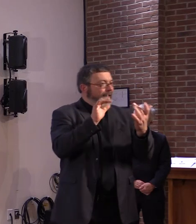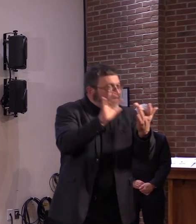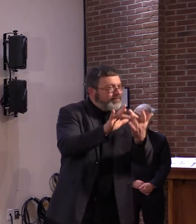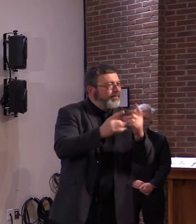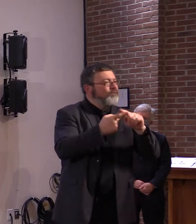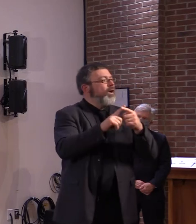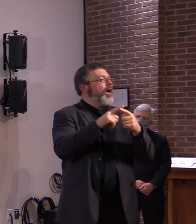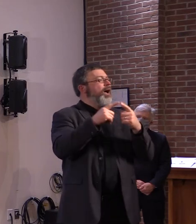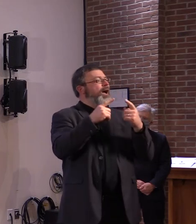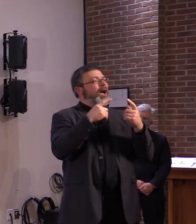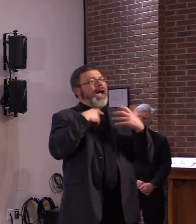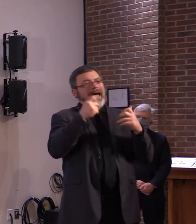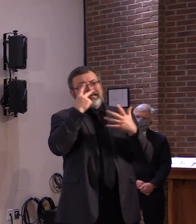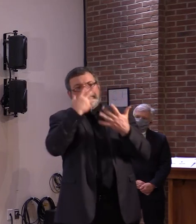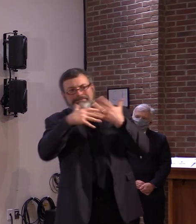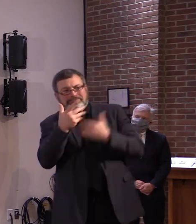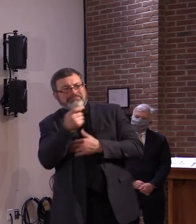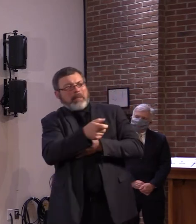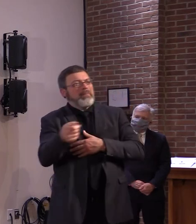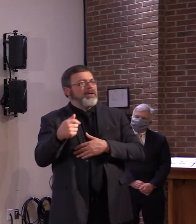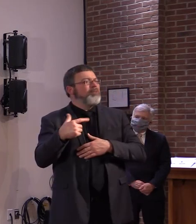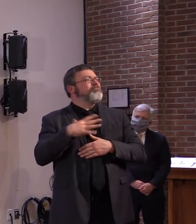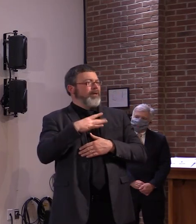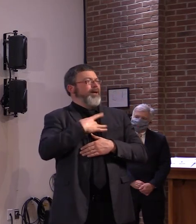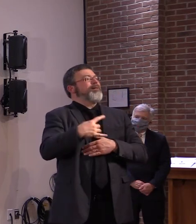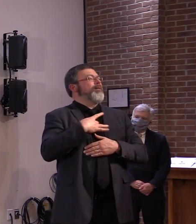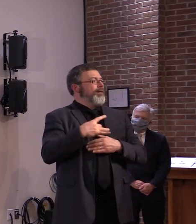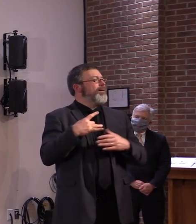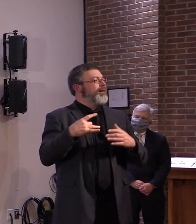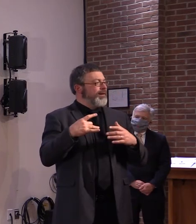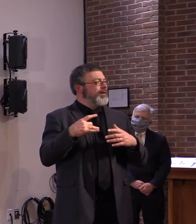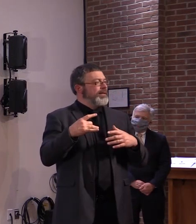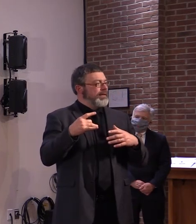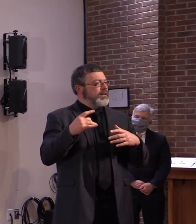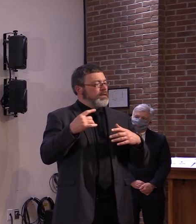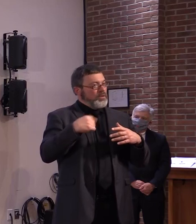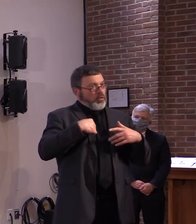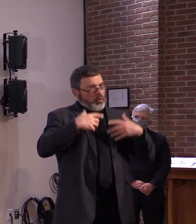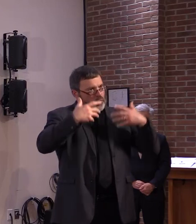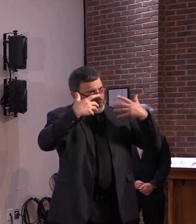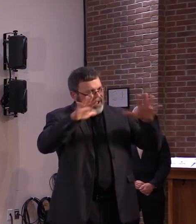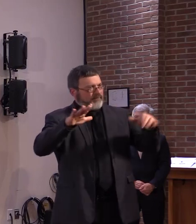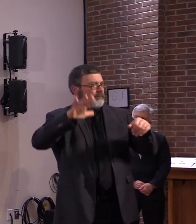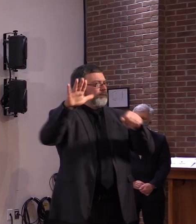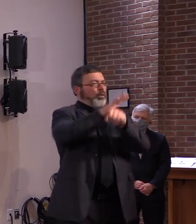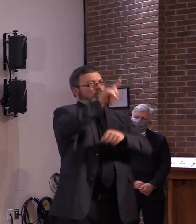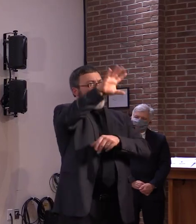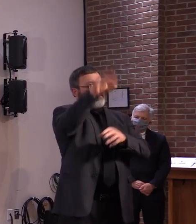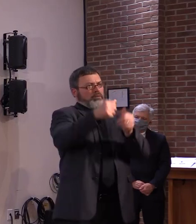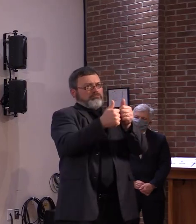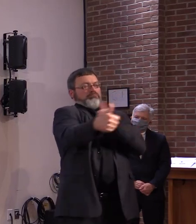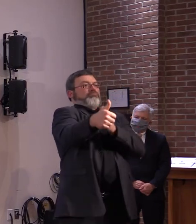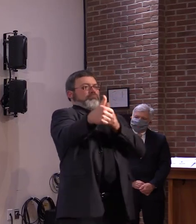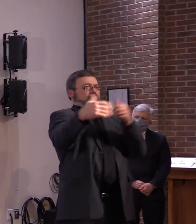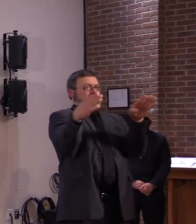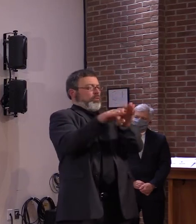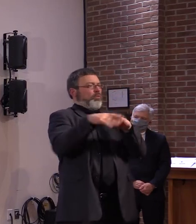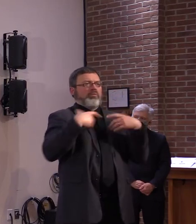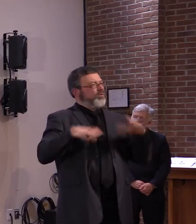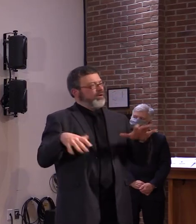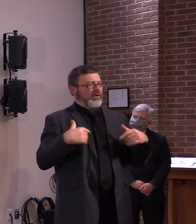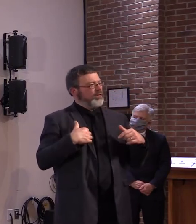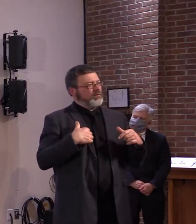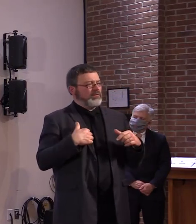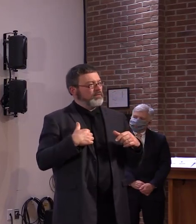We're really working hard to prevent closure, but I hear you that we would need more mental health support if that were to happen. I'll see